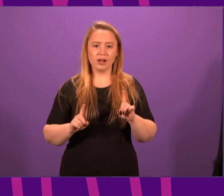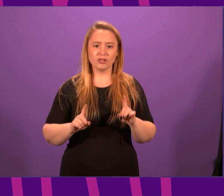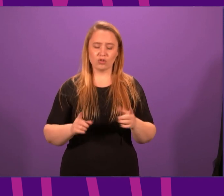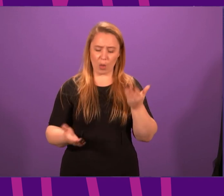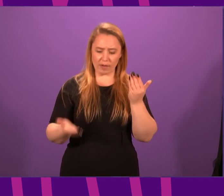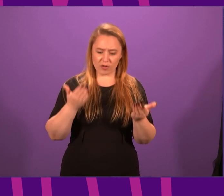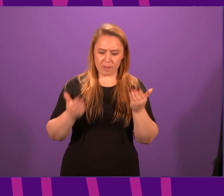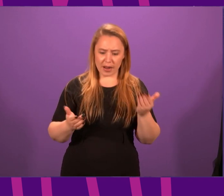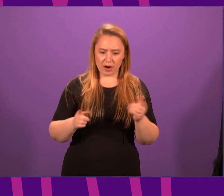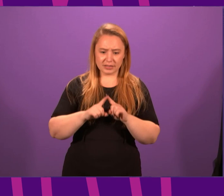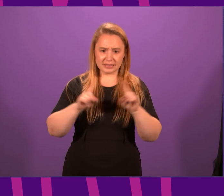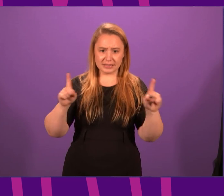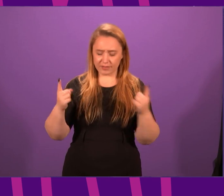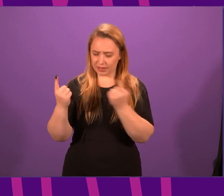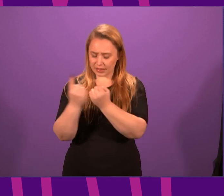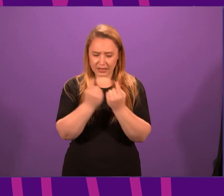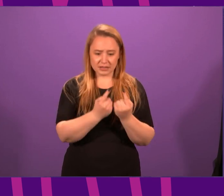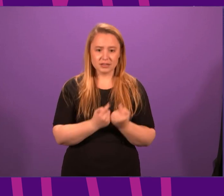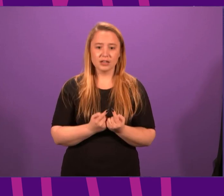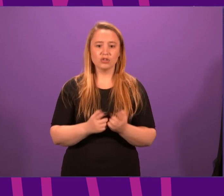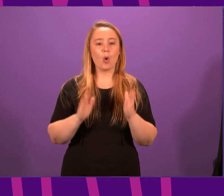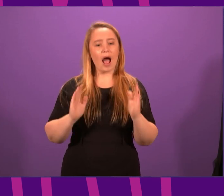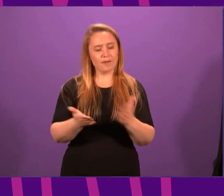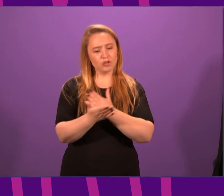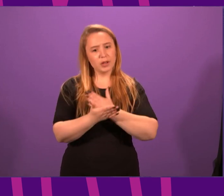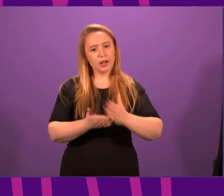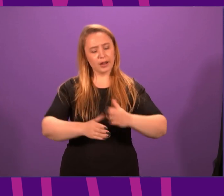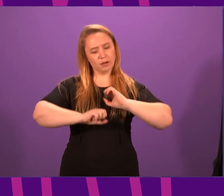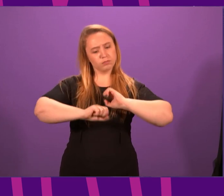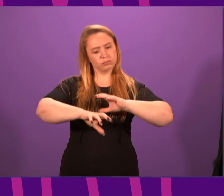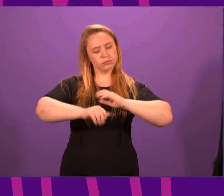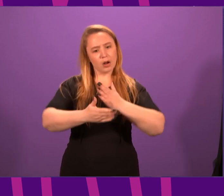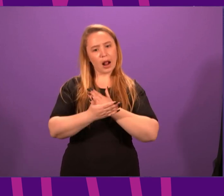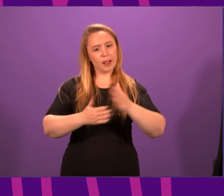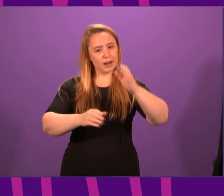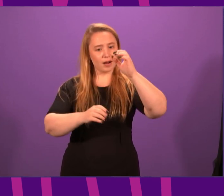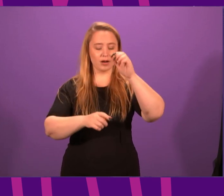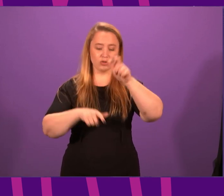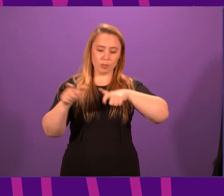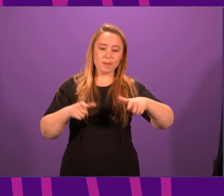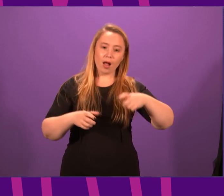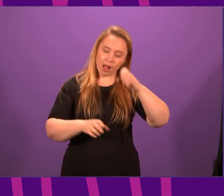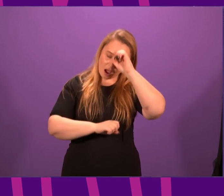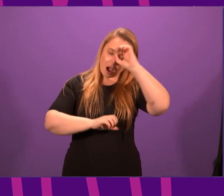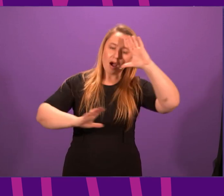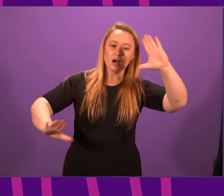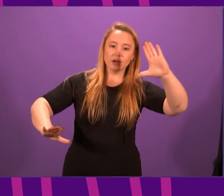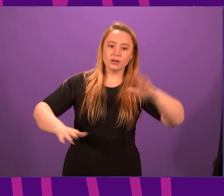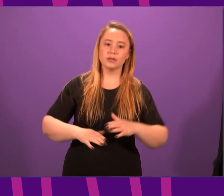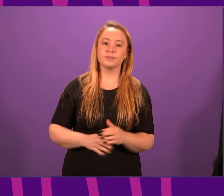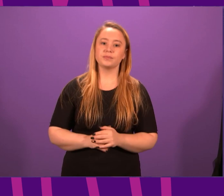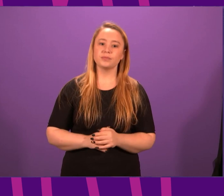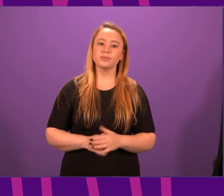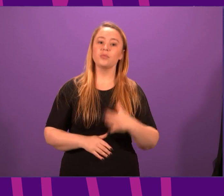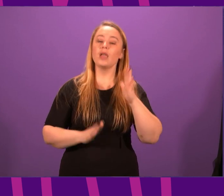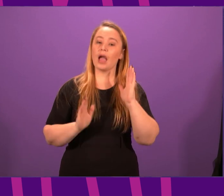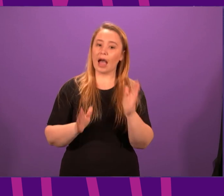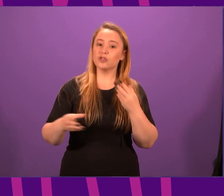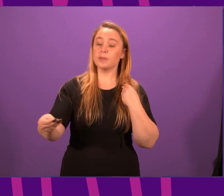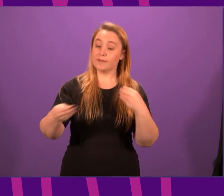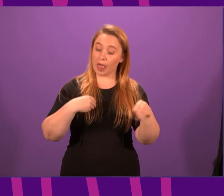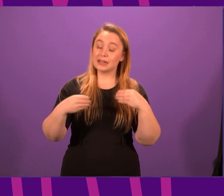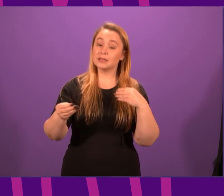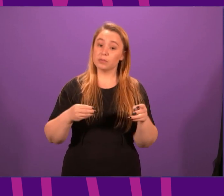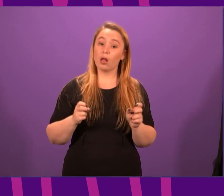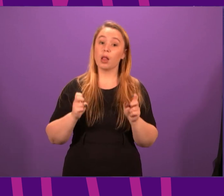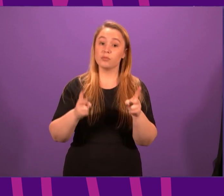it to another. So clarity of messaging is absolutely key. I understand that there's a tension between maintaining a flexible approach,